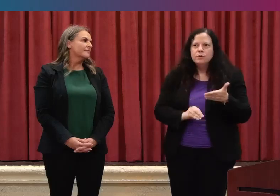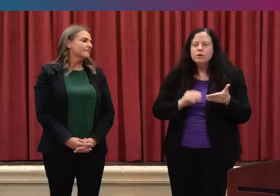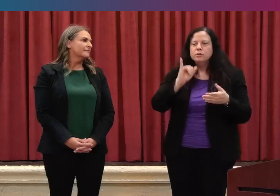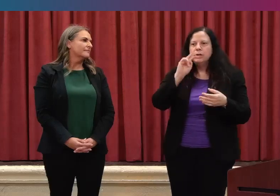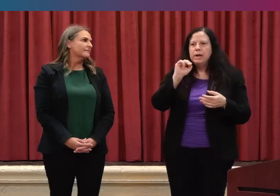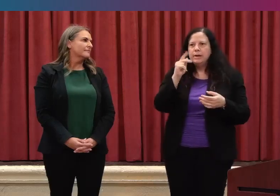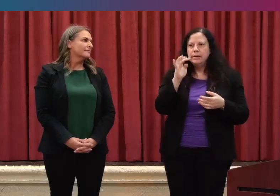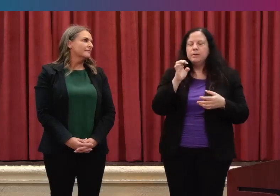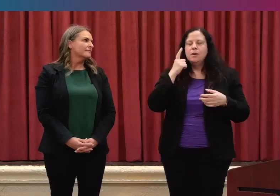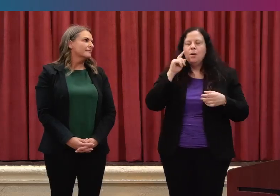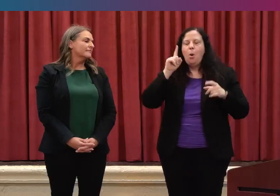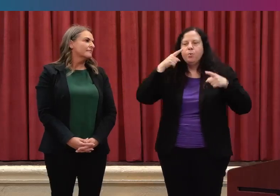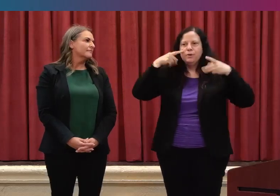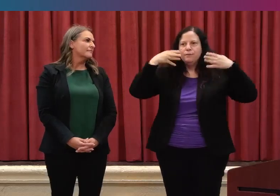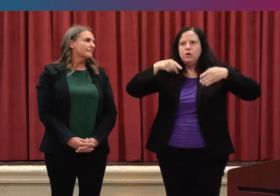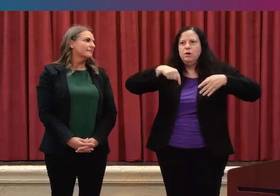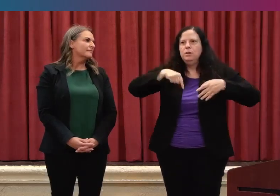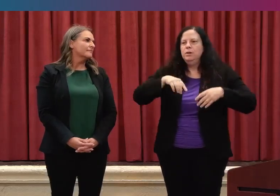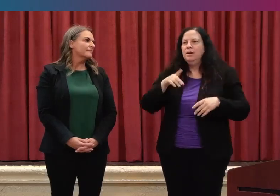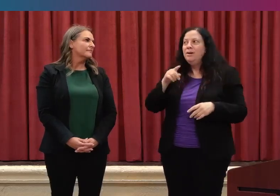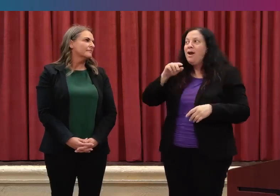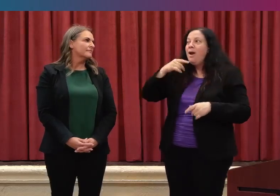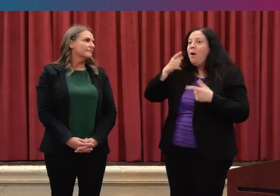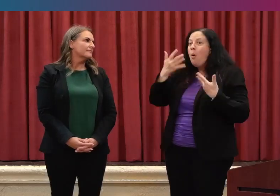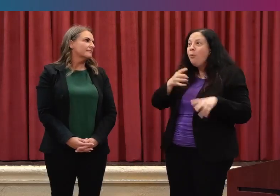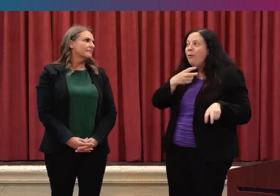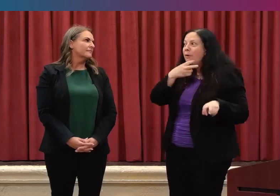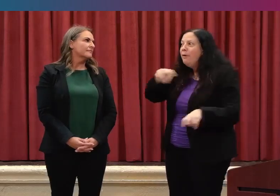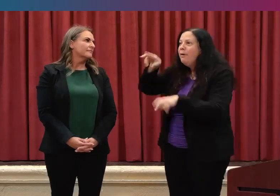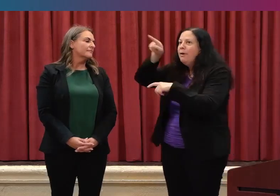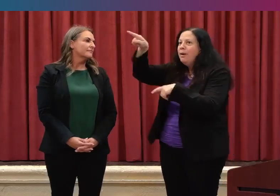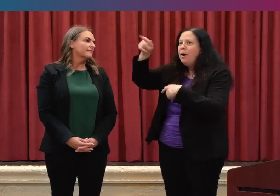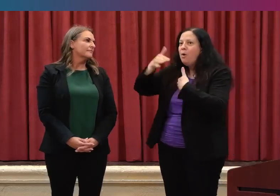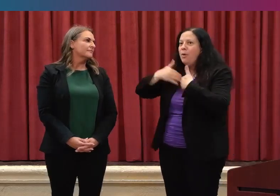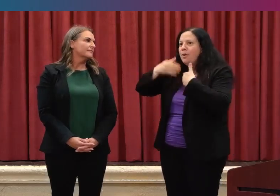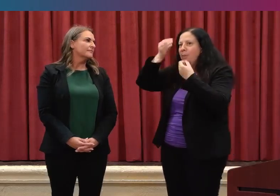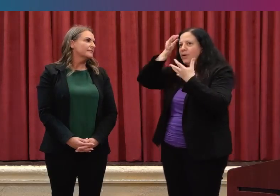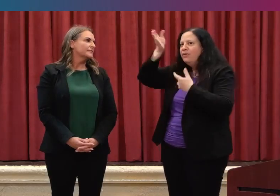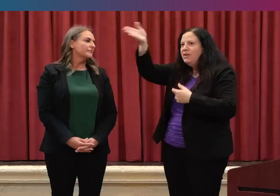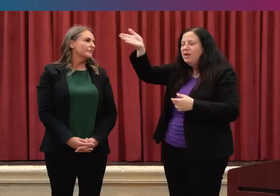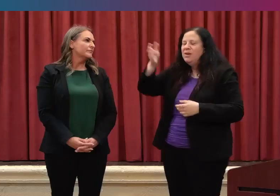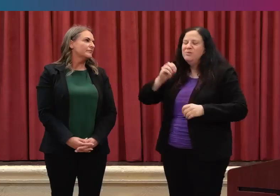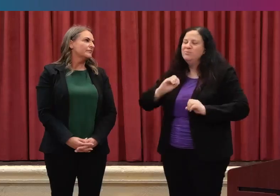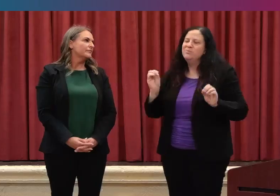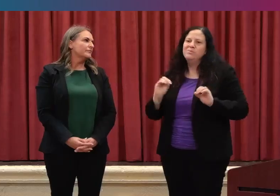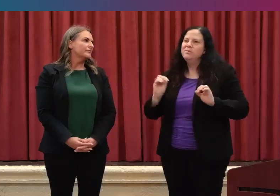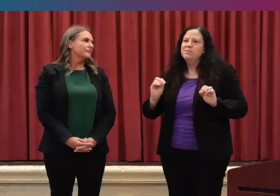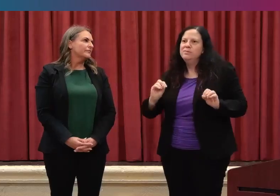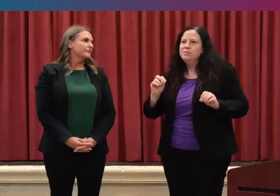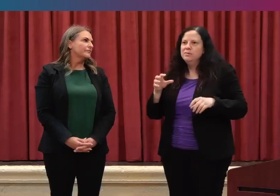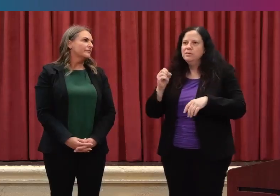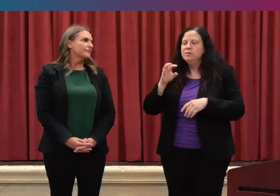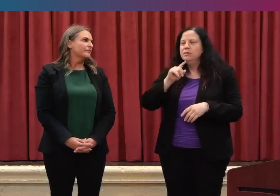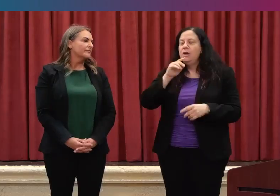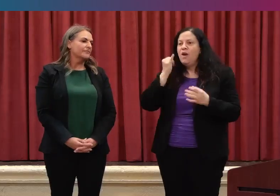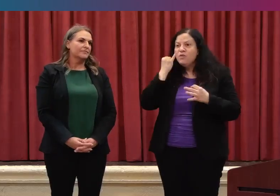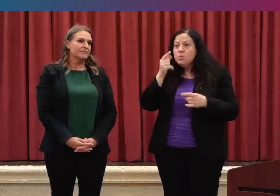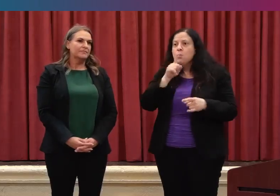on those for the intake in our regional services. We may not have the information